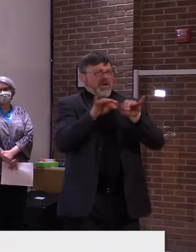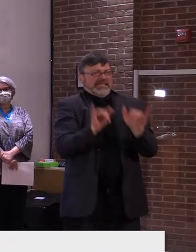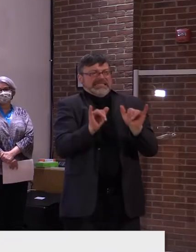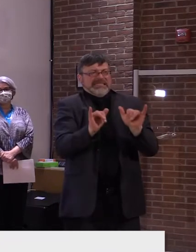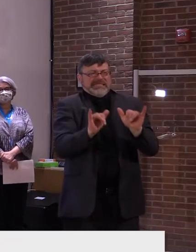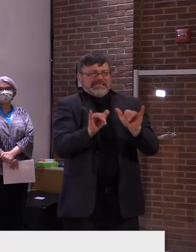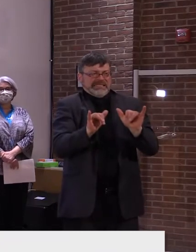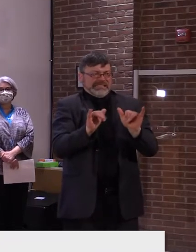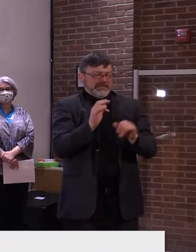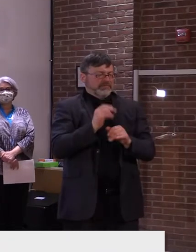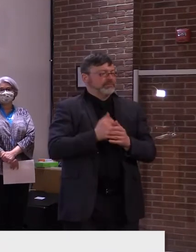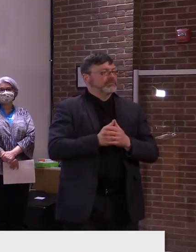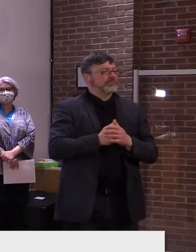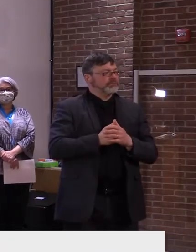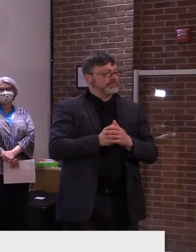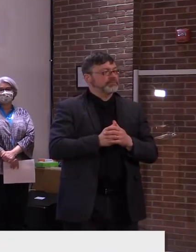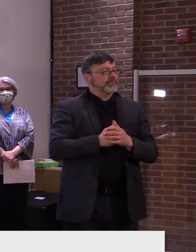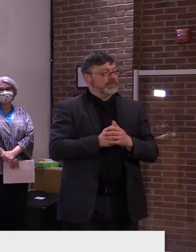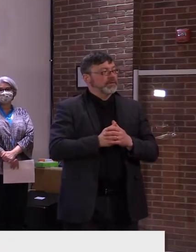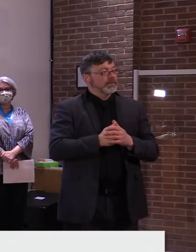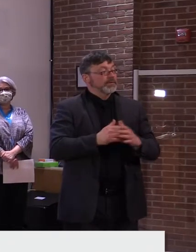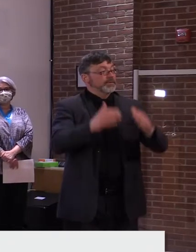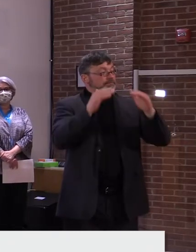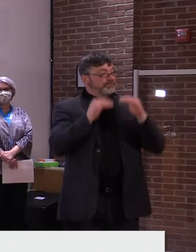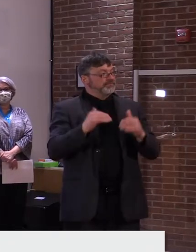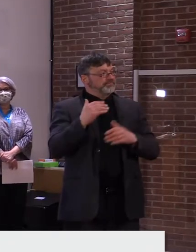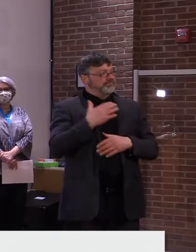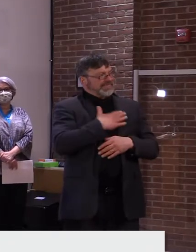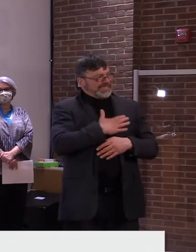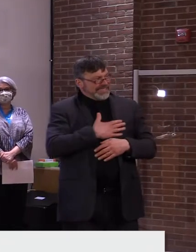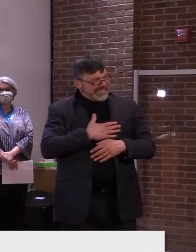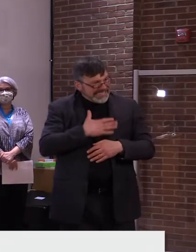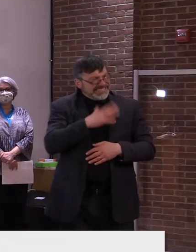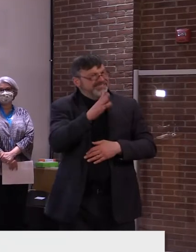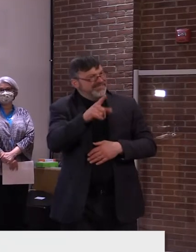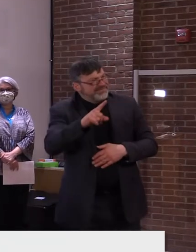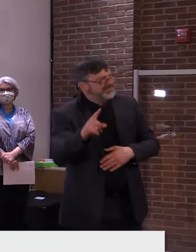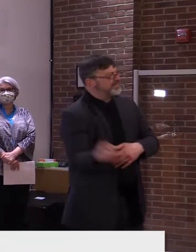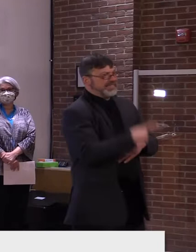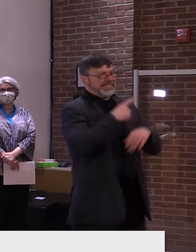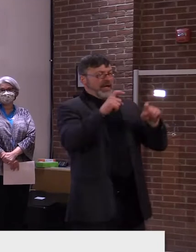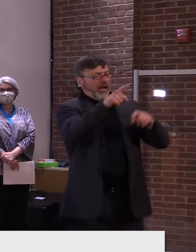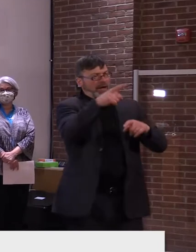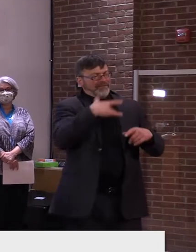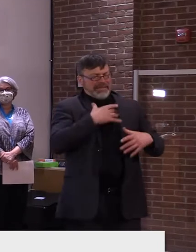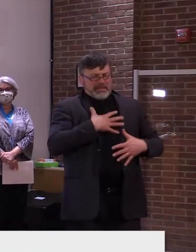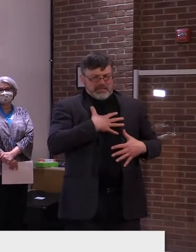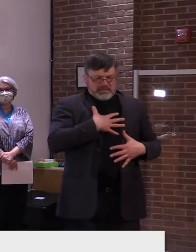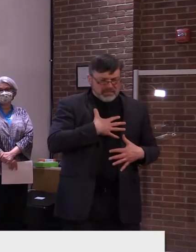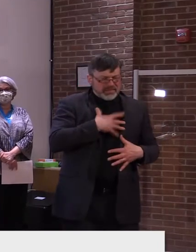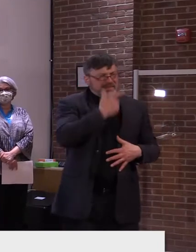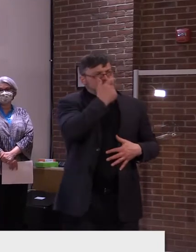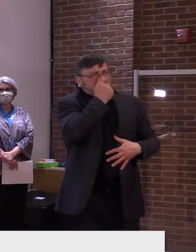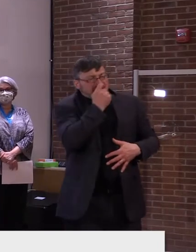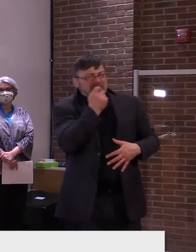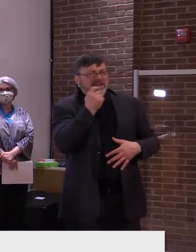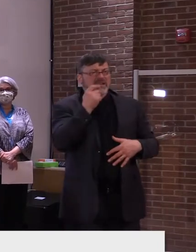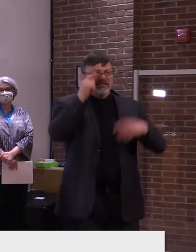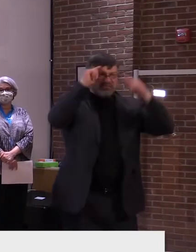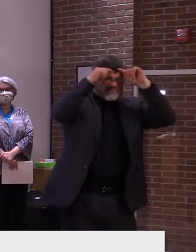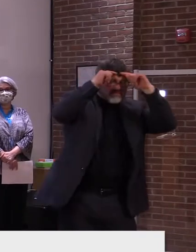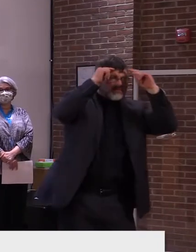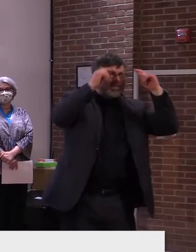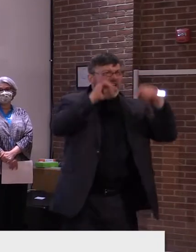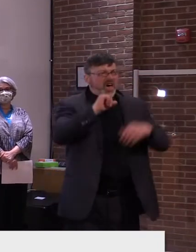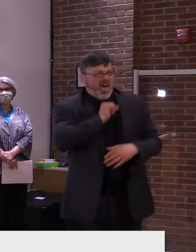And please, get tested, especially if you're having symptoms of any kind, even a headache, cough, fatigue,